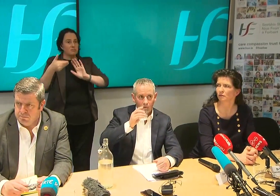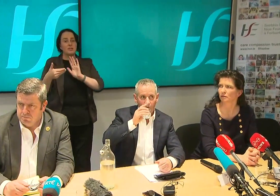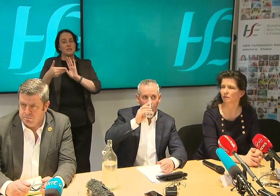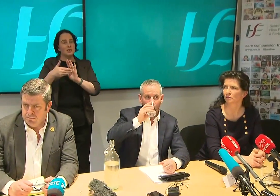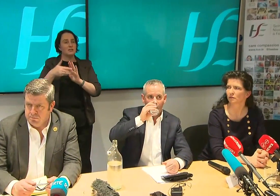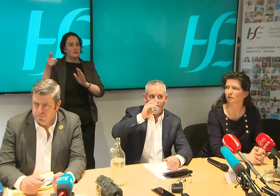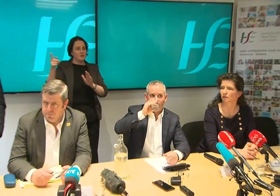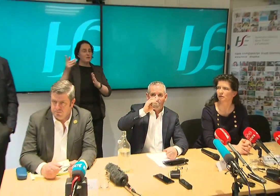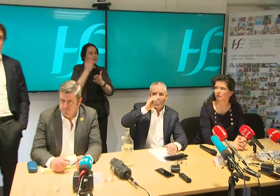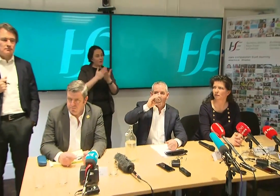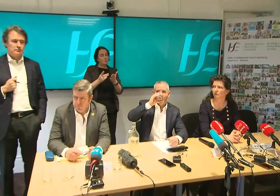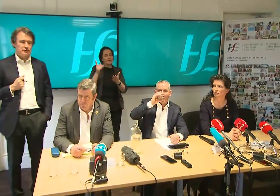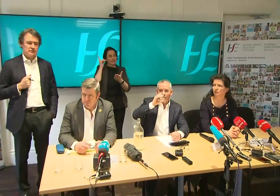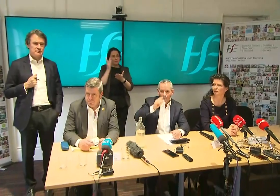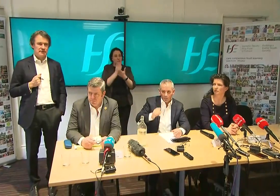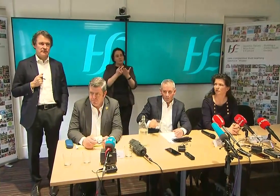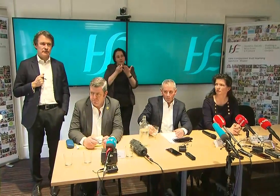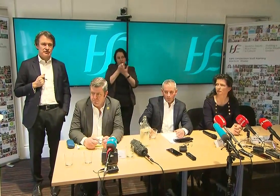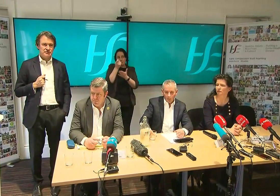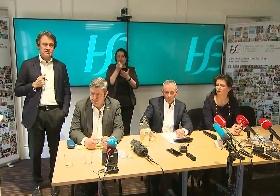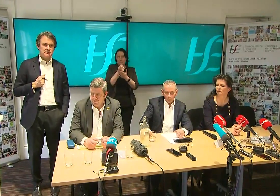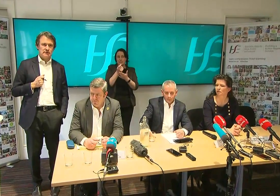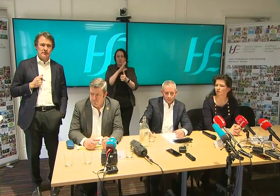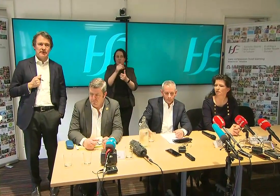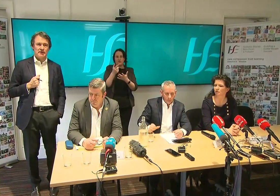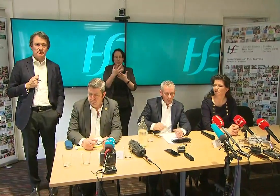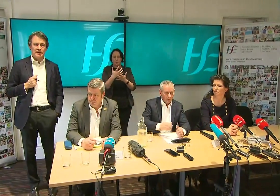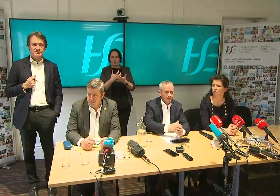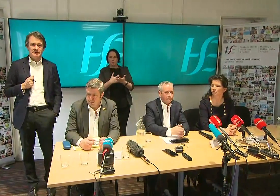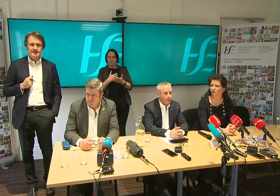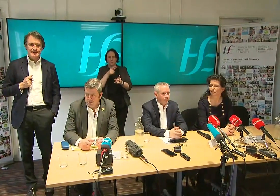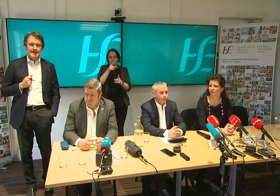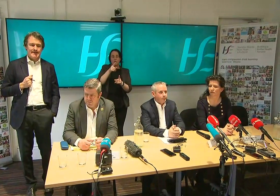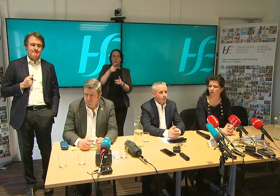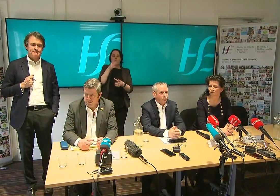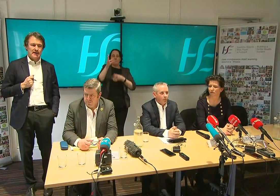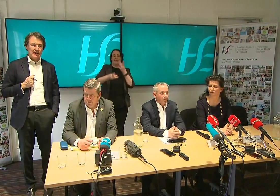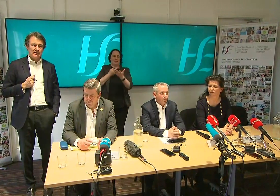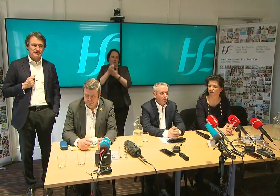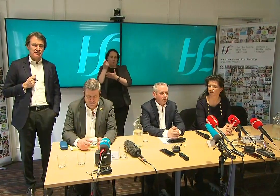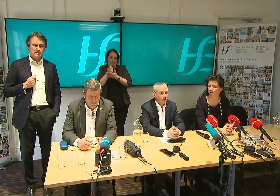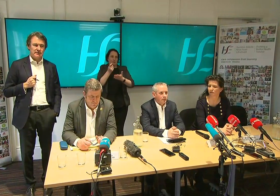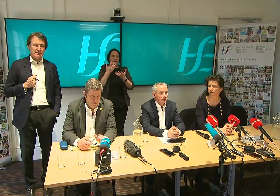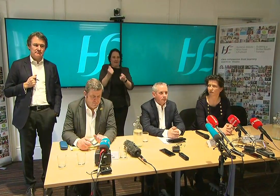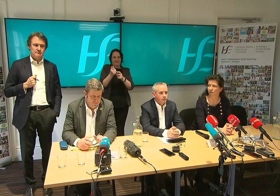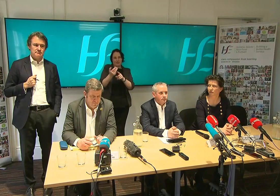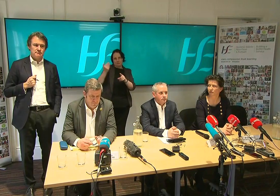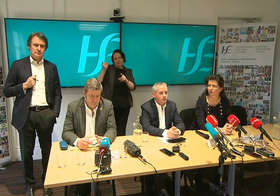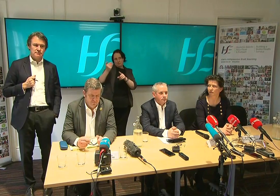some complaints. Pretty much where they're egregious, we will make a complaint. And